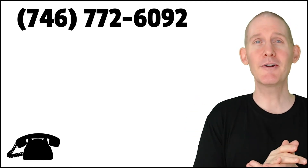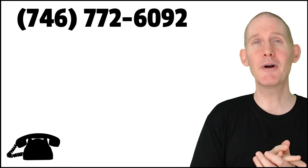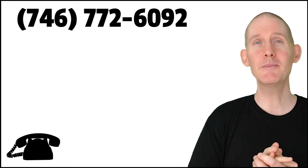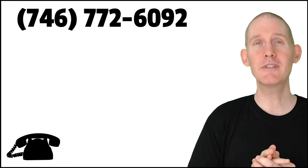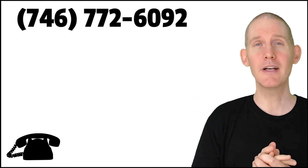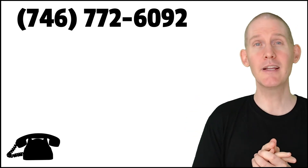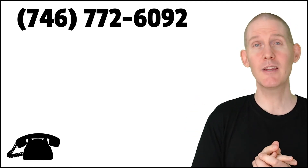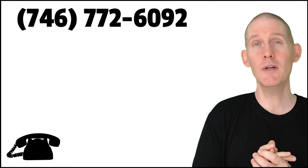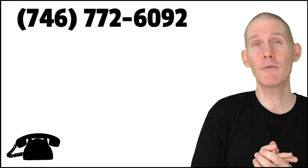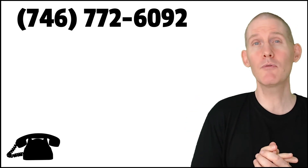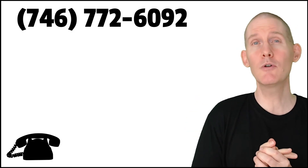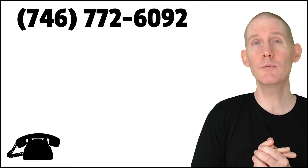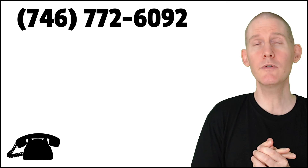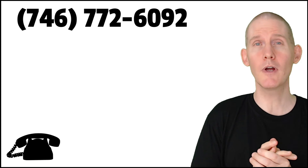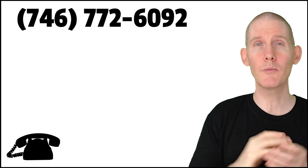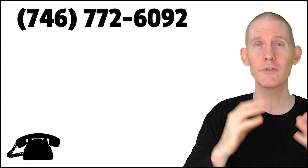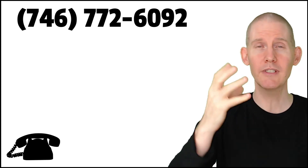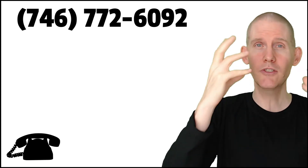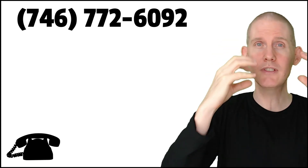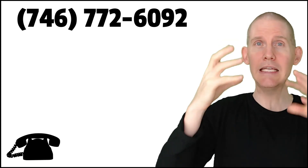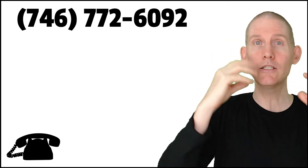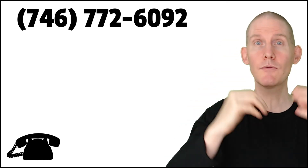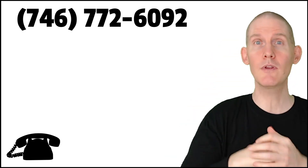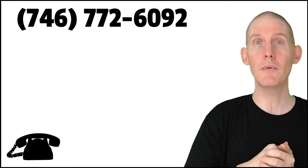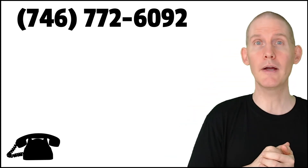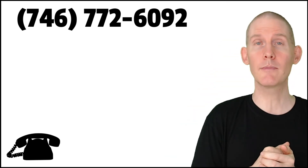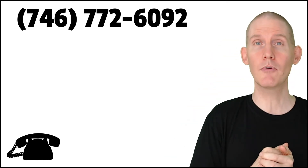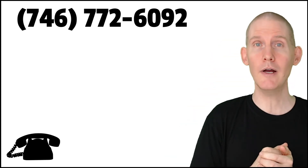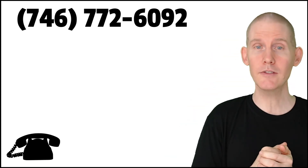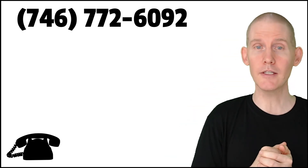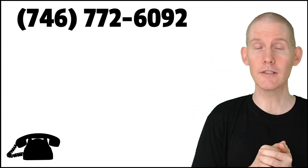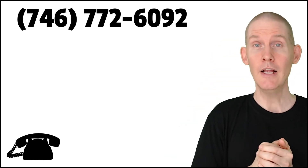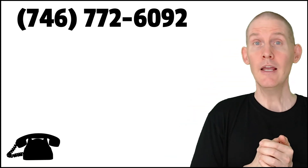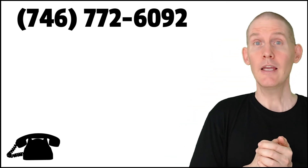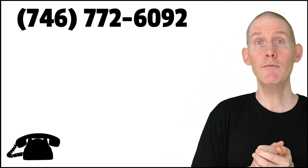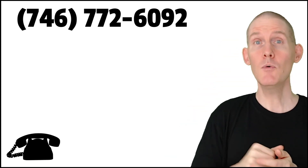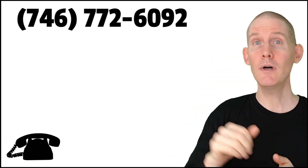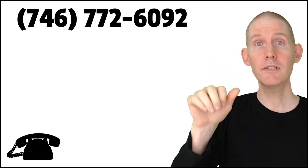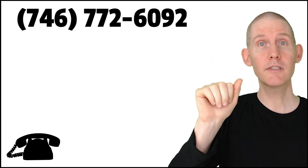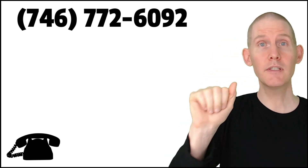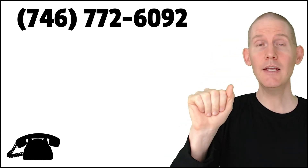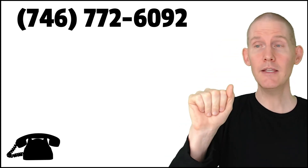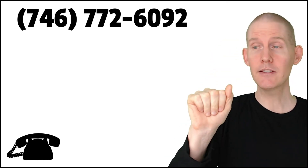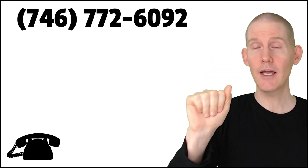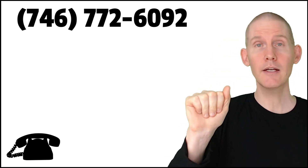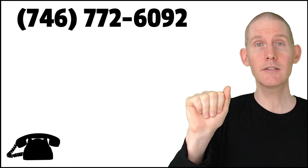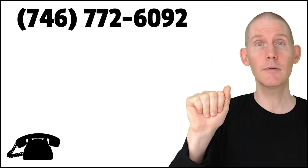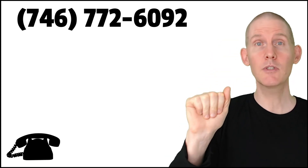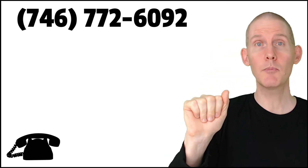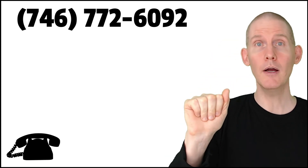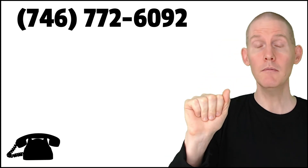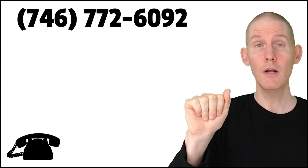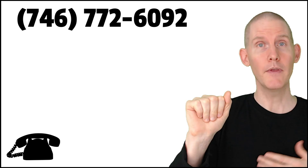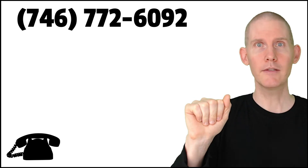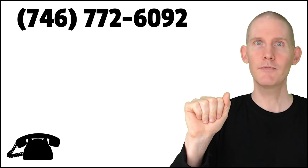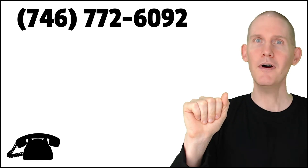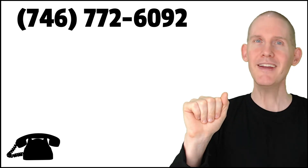I'm signing at, that we have 3 groups of numbers and it's just easier for the mind to process. If you want to stay in the exact same spot, that's fine. That's